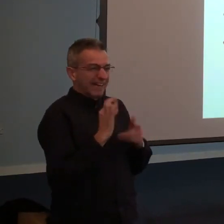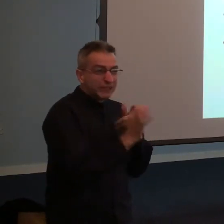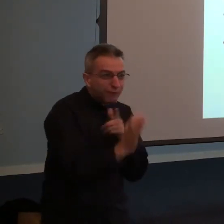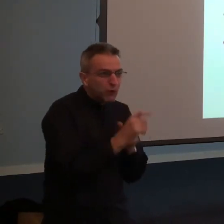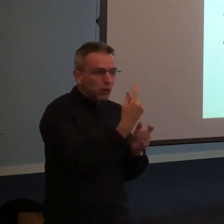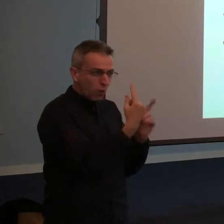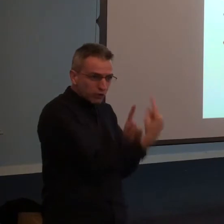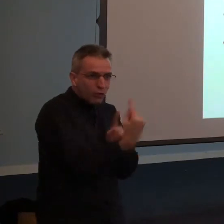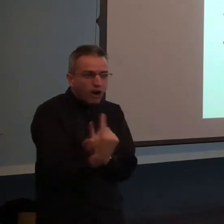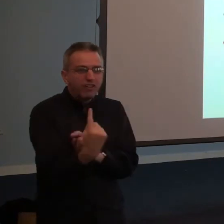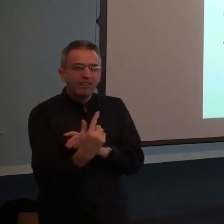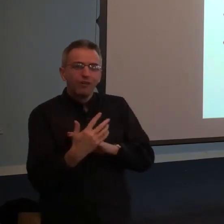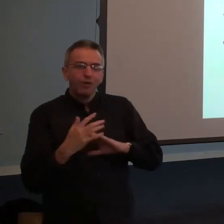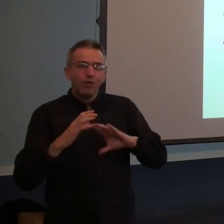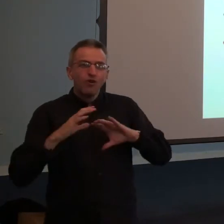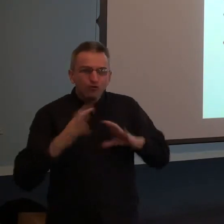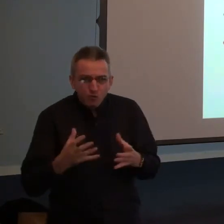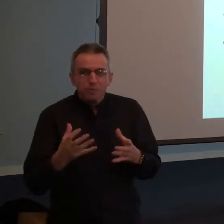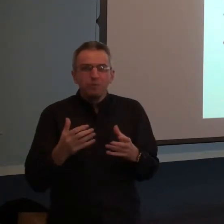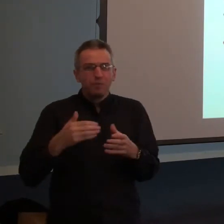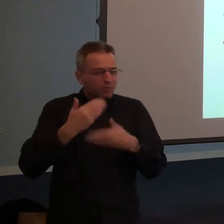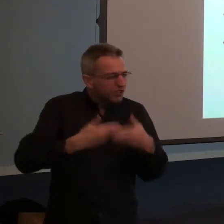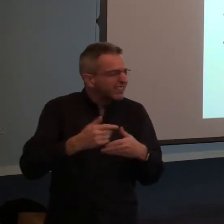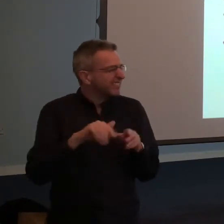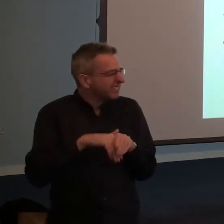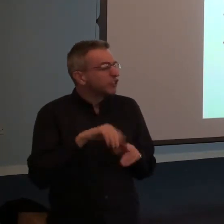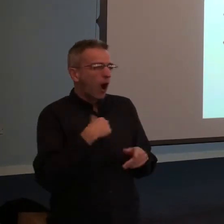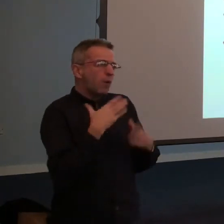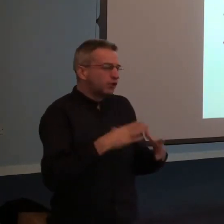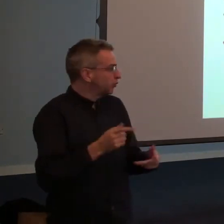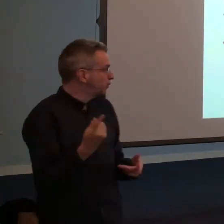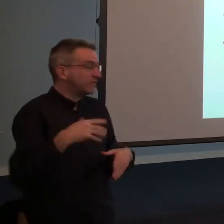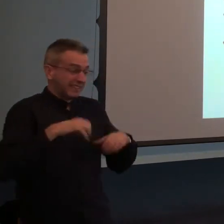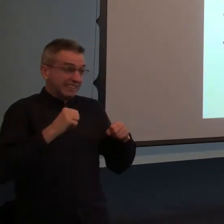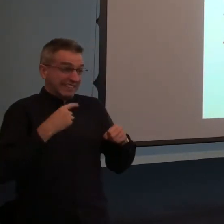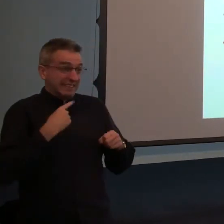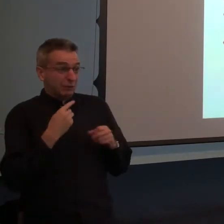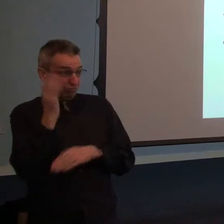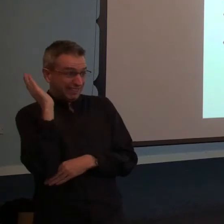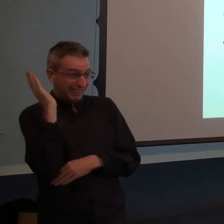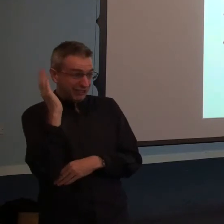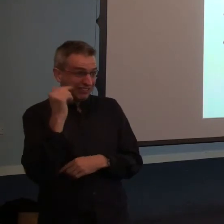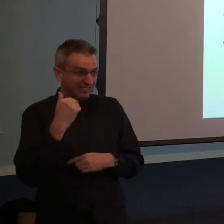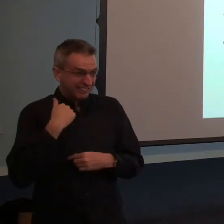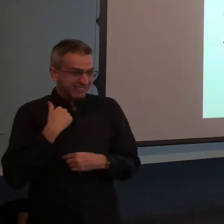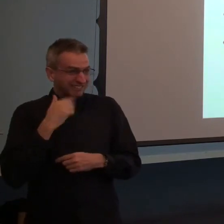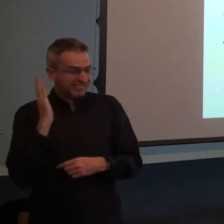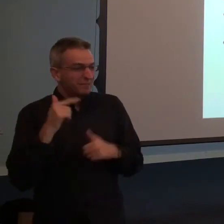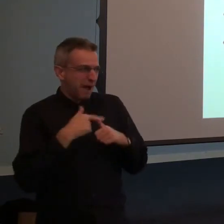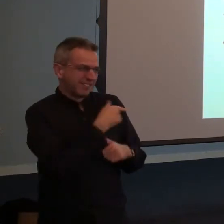was involved, because we did one-to-one interviews, we did group discussions. So I wanted to start